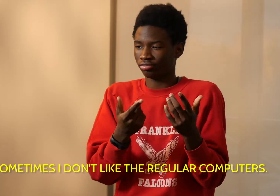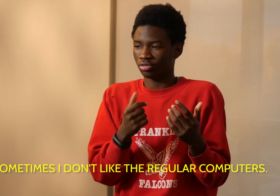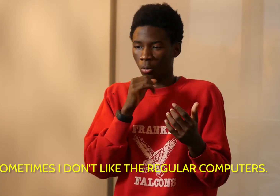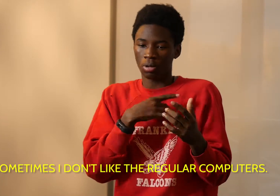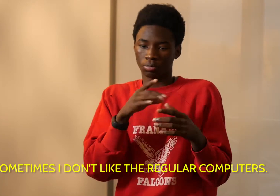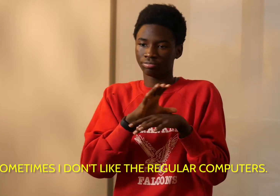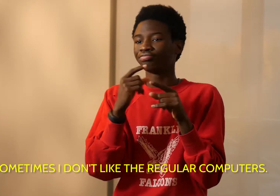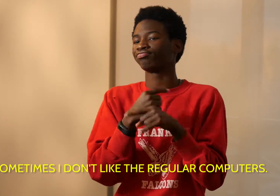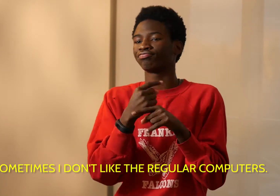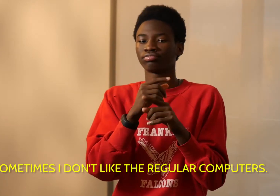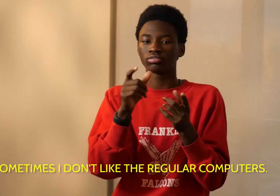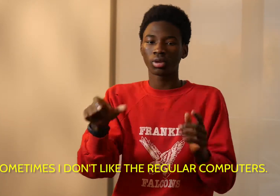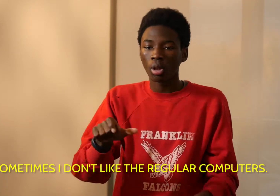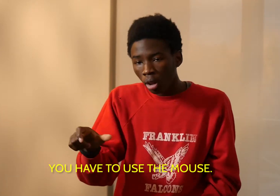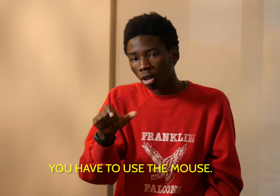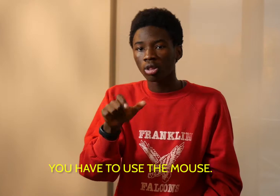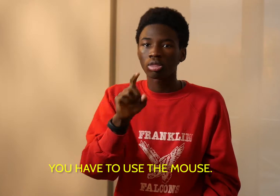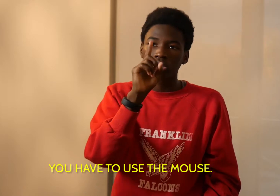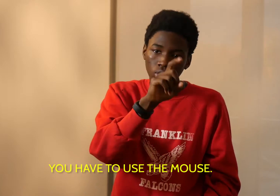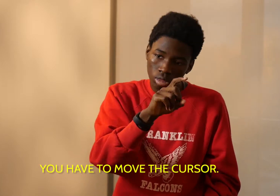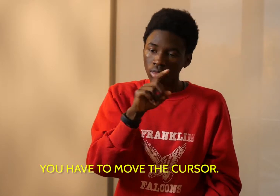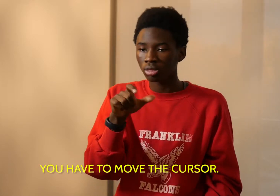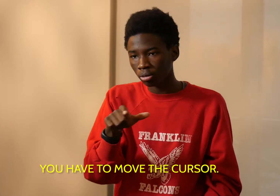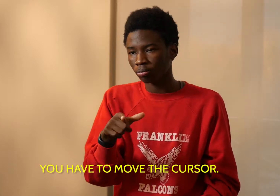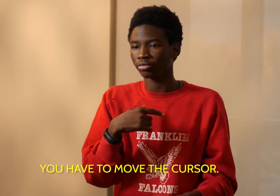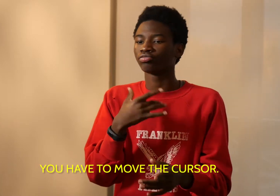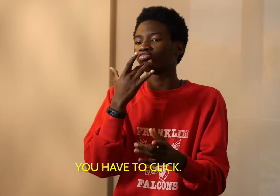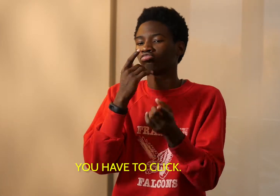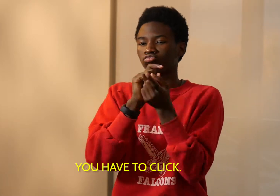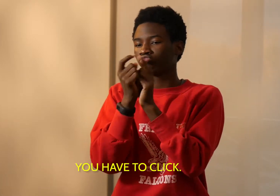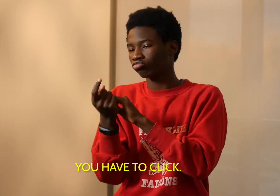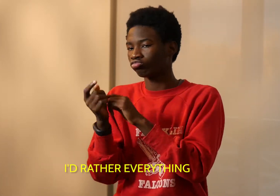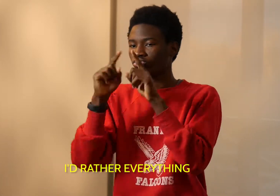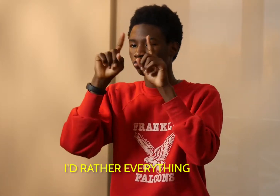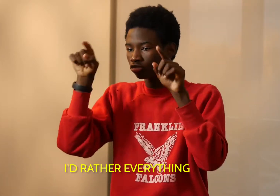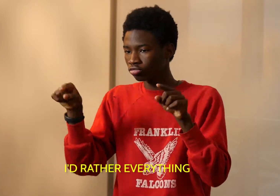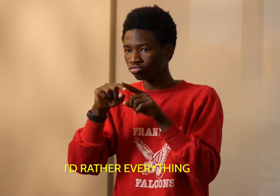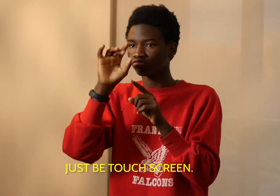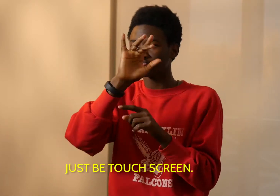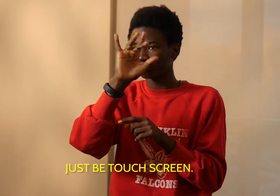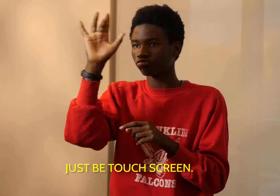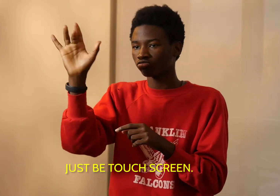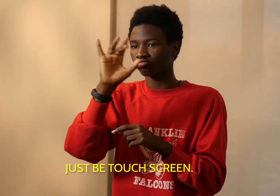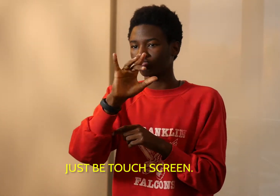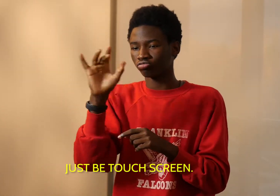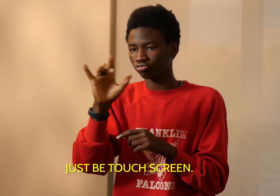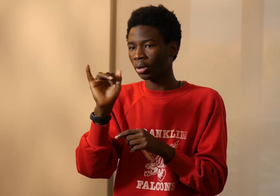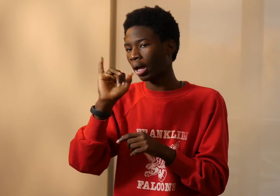sometimes I don't like the regular computers. You have to use the mouse, you have to move the cursor, you have to click. I'd rather everything just be touchscreen, like